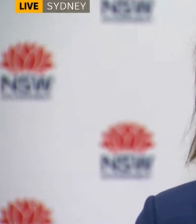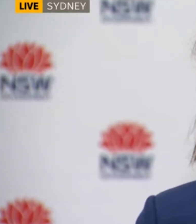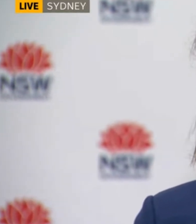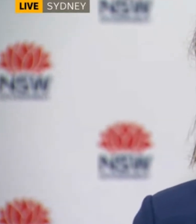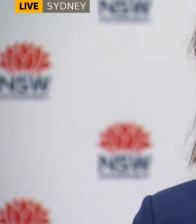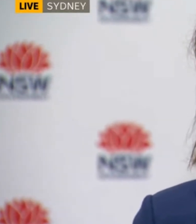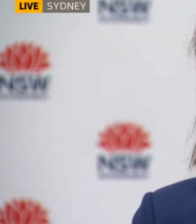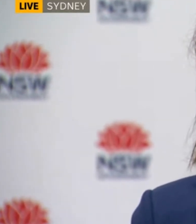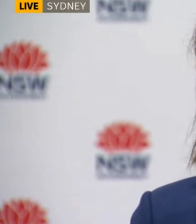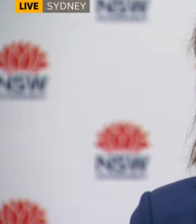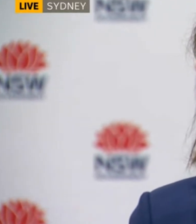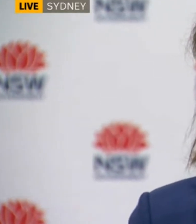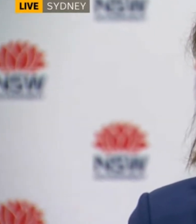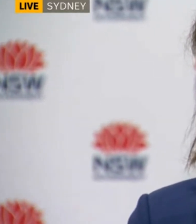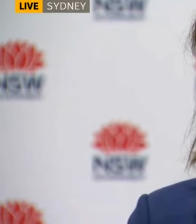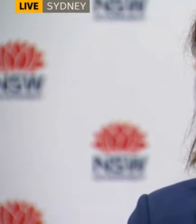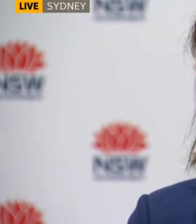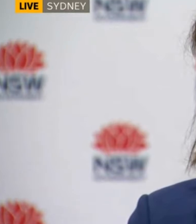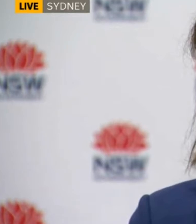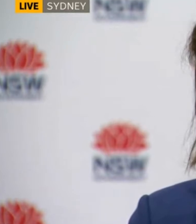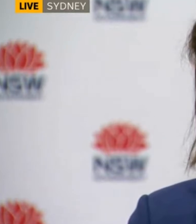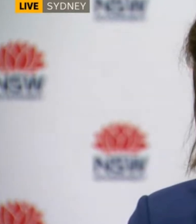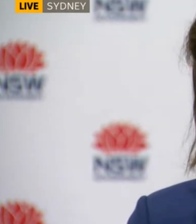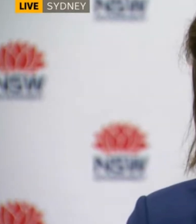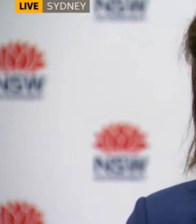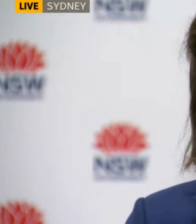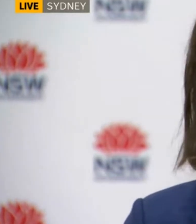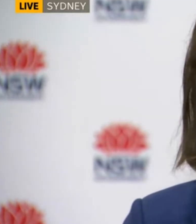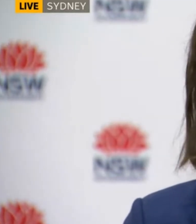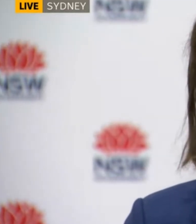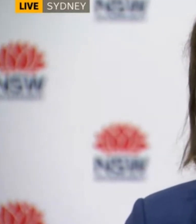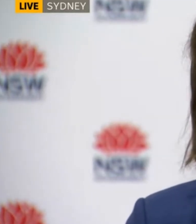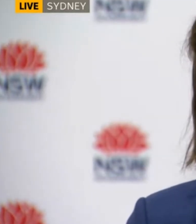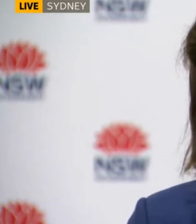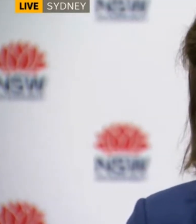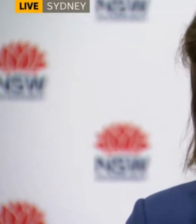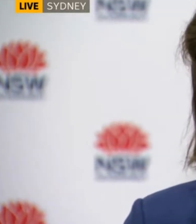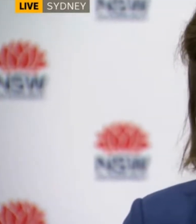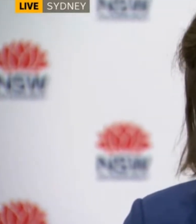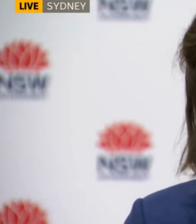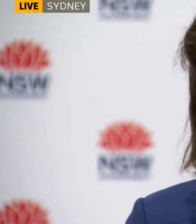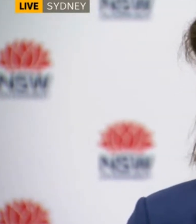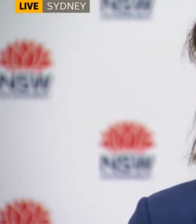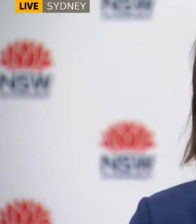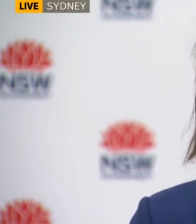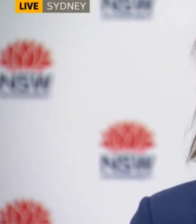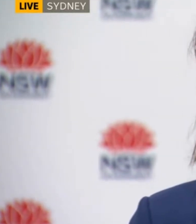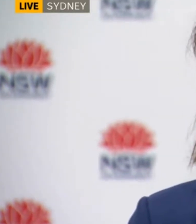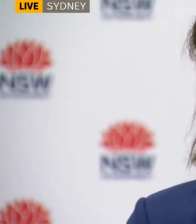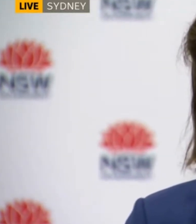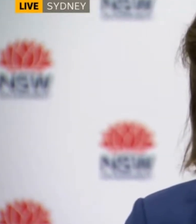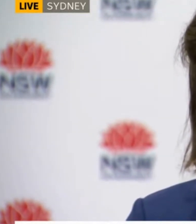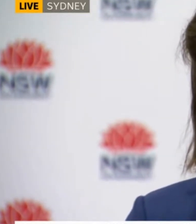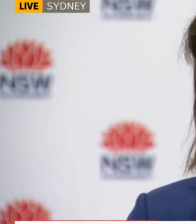in the community. Now, we are again seeing the virus circulate in workplaces and households, and that's been a